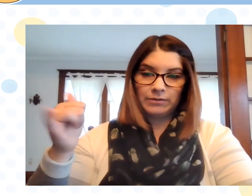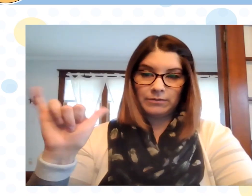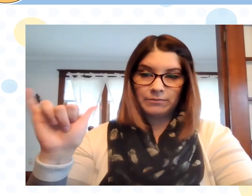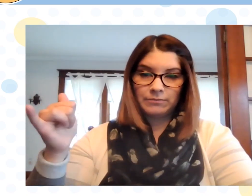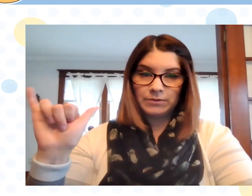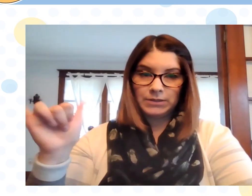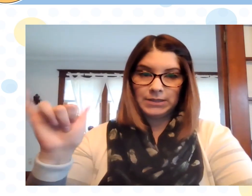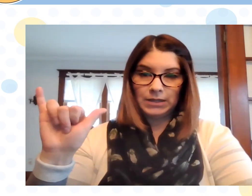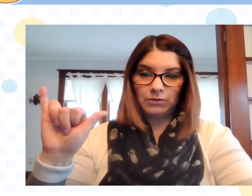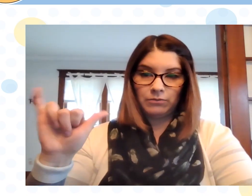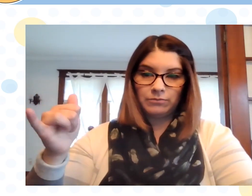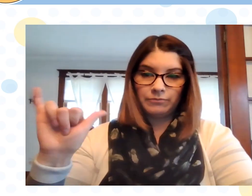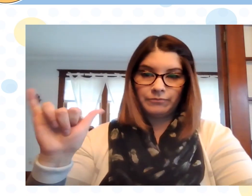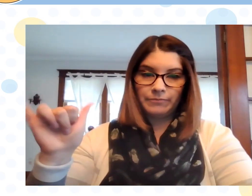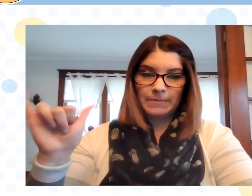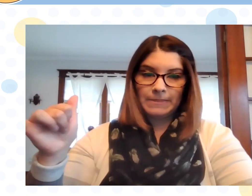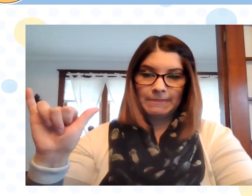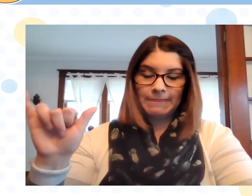forth. Yellow.